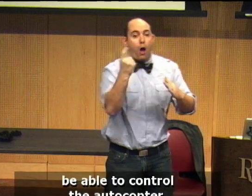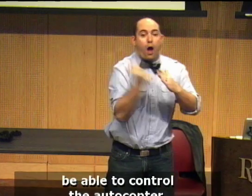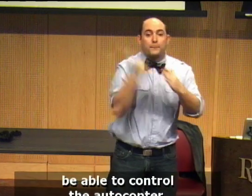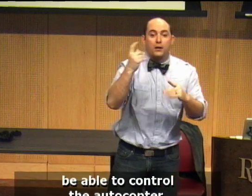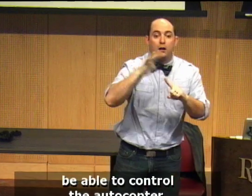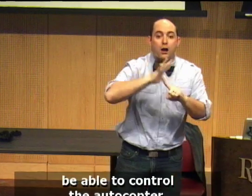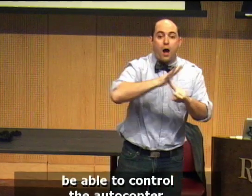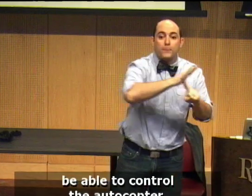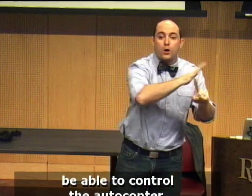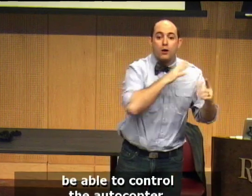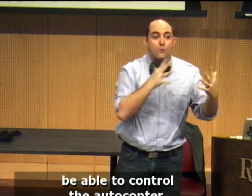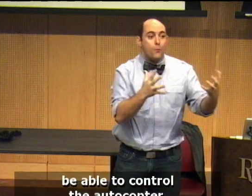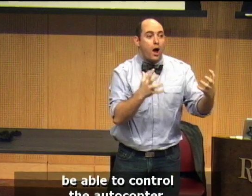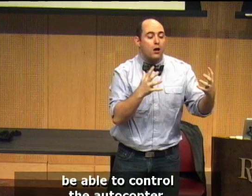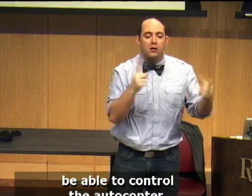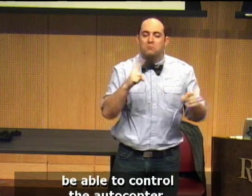able to control the autocopter.